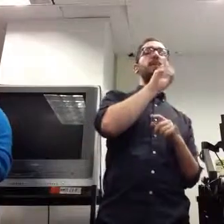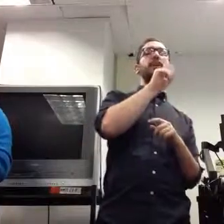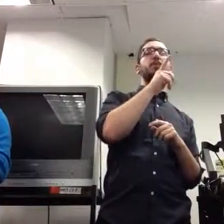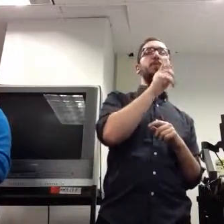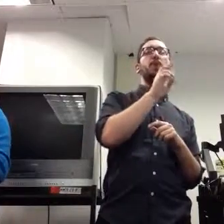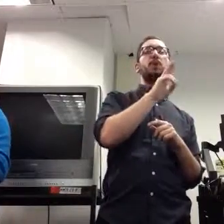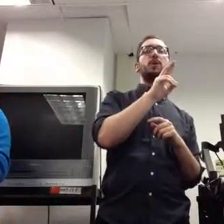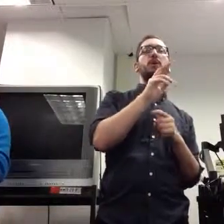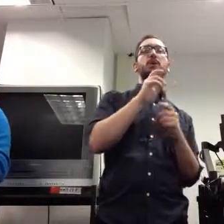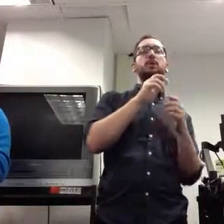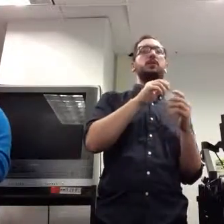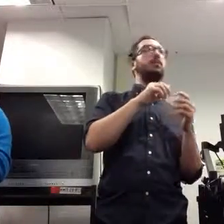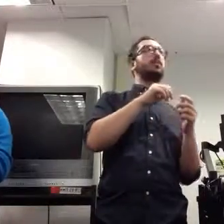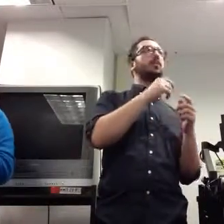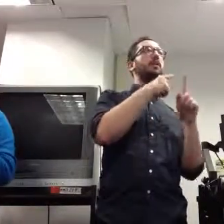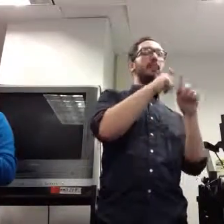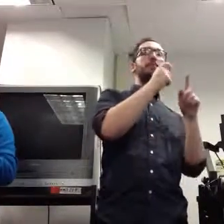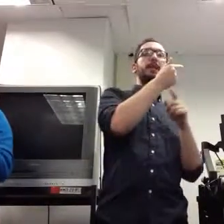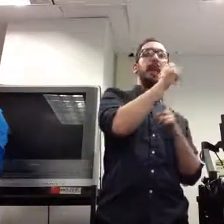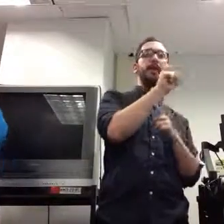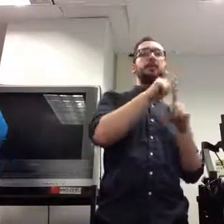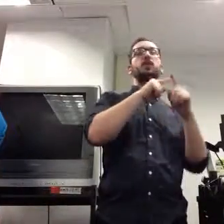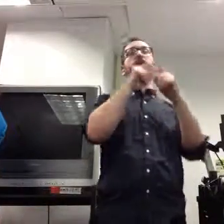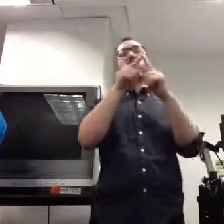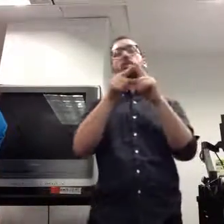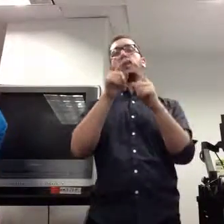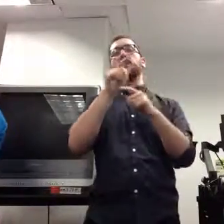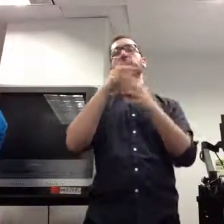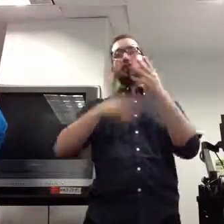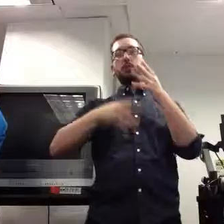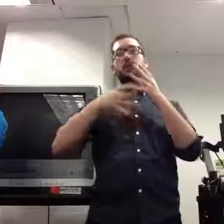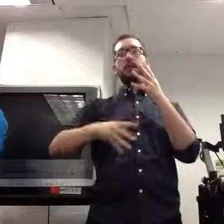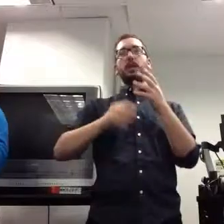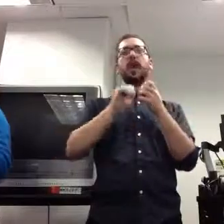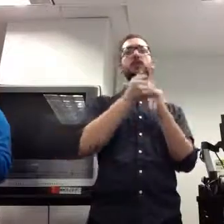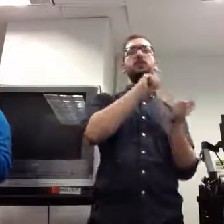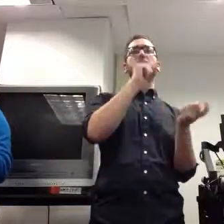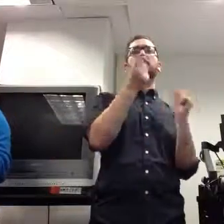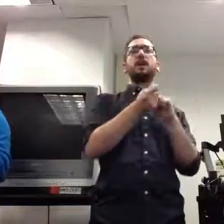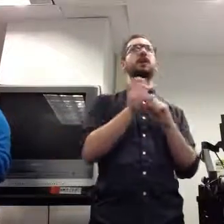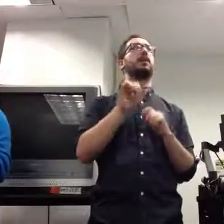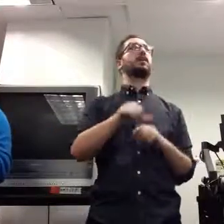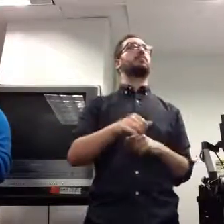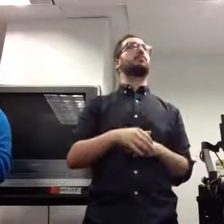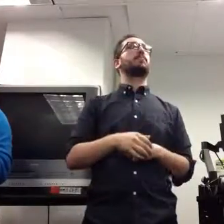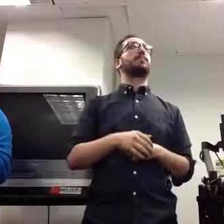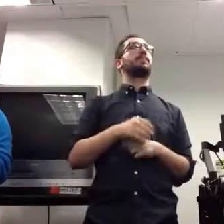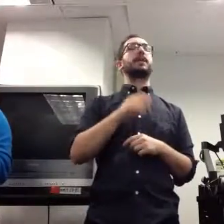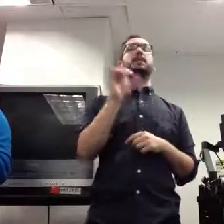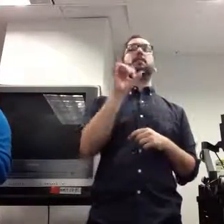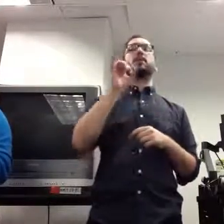To get it to go from a gas to a liquid. It's the same thing you have to do to make it go from a liquid to a solid.